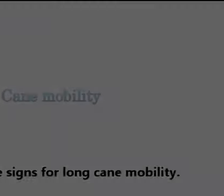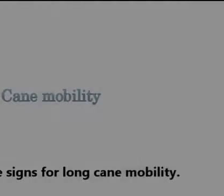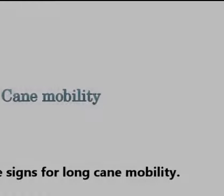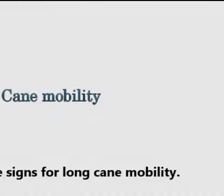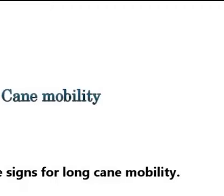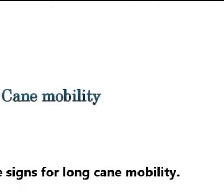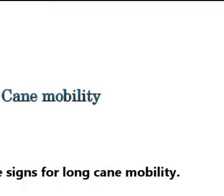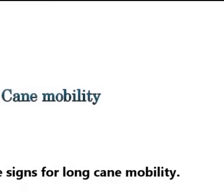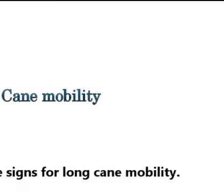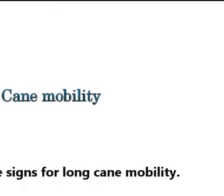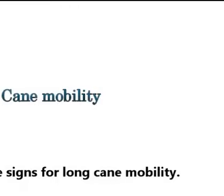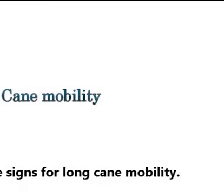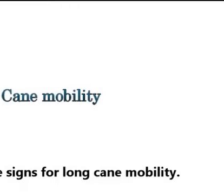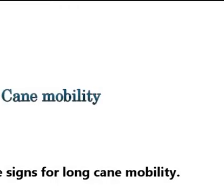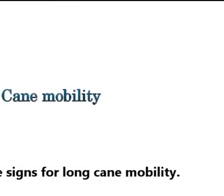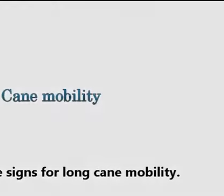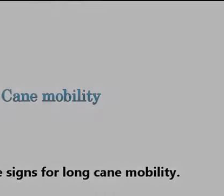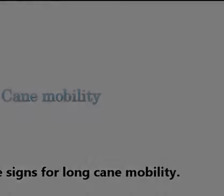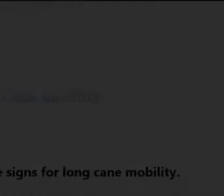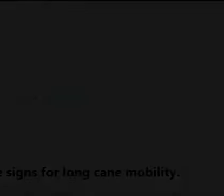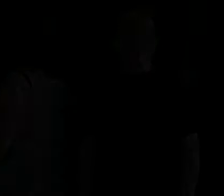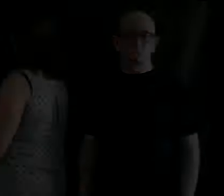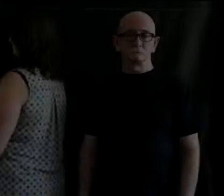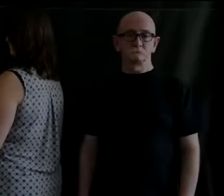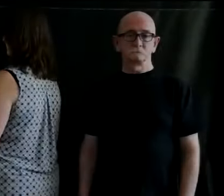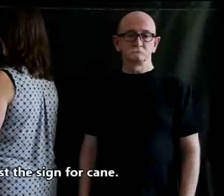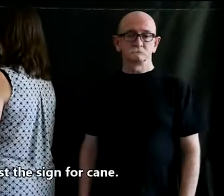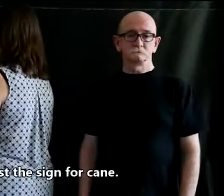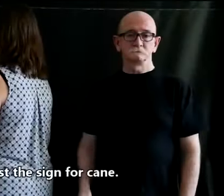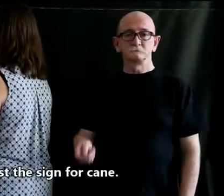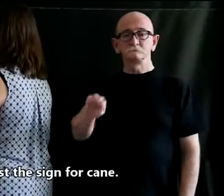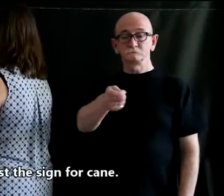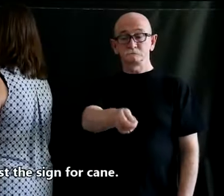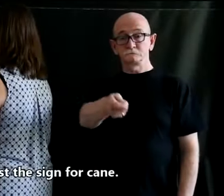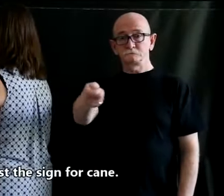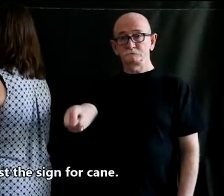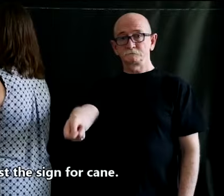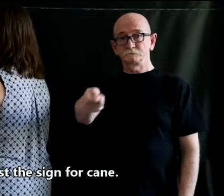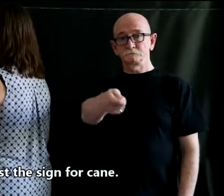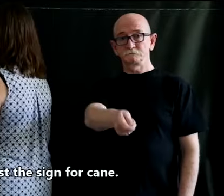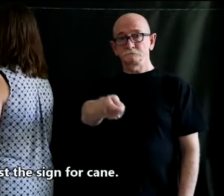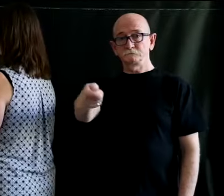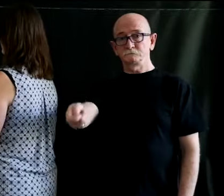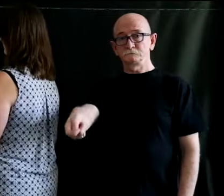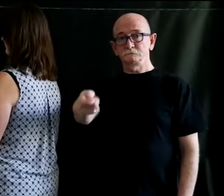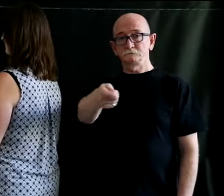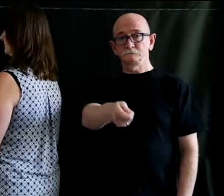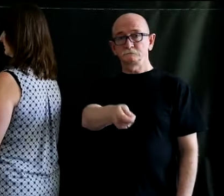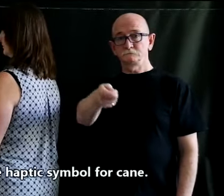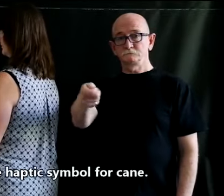These are the signs for long cane mobility. First, the sign for cane and the